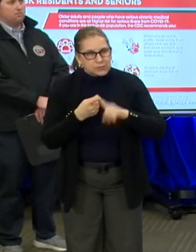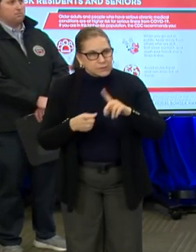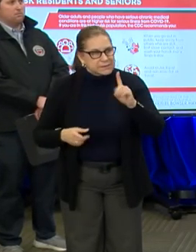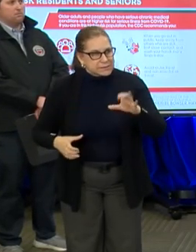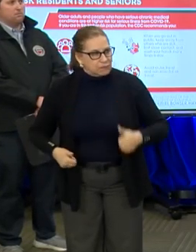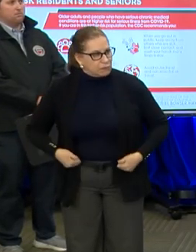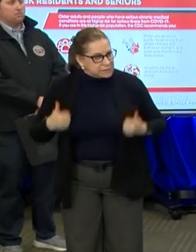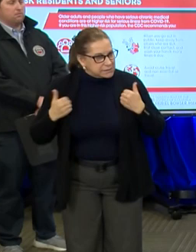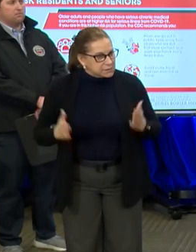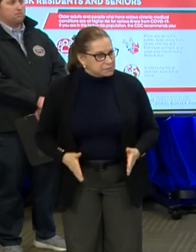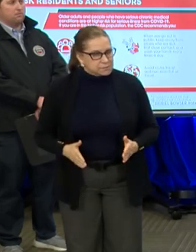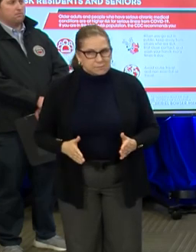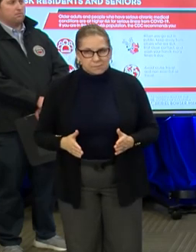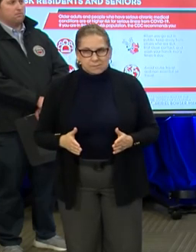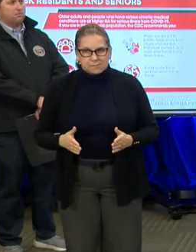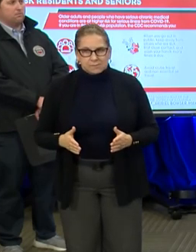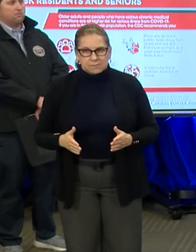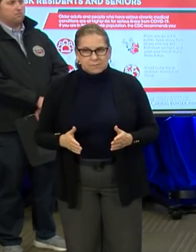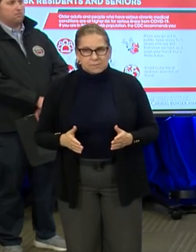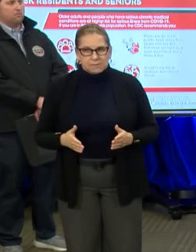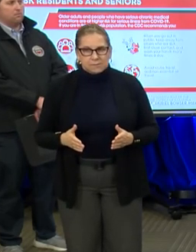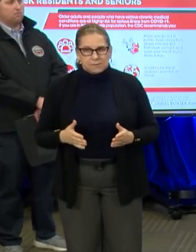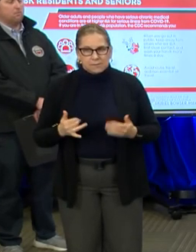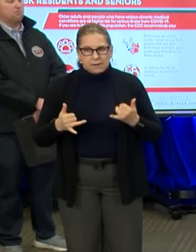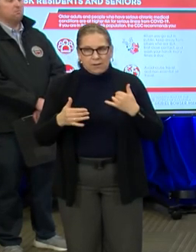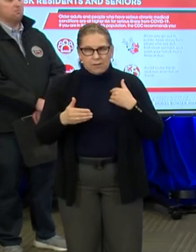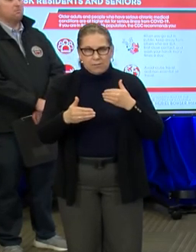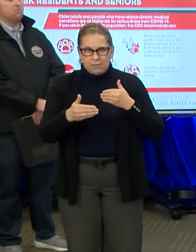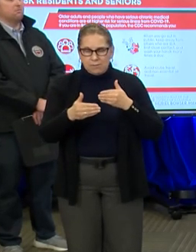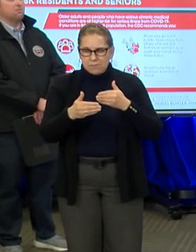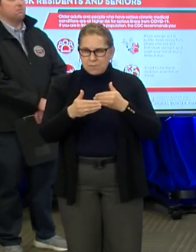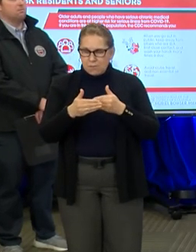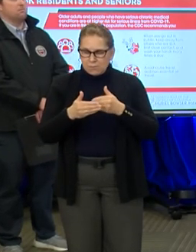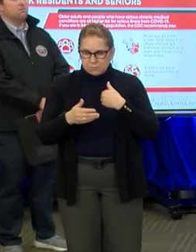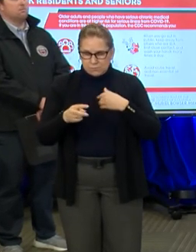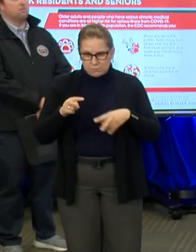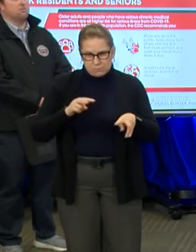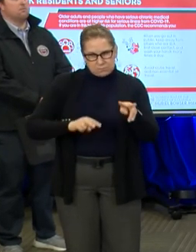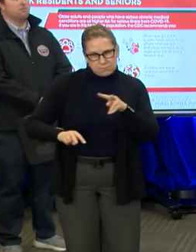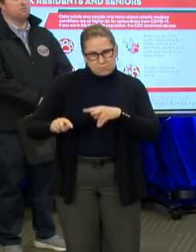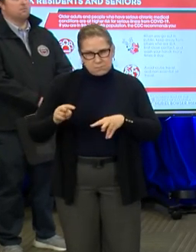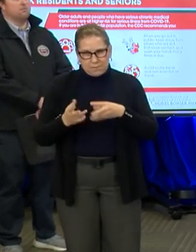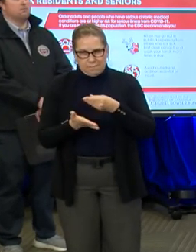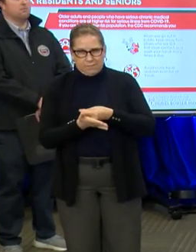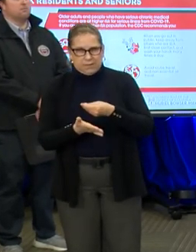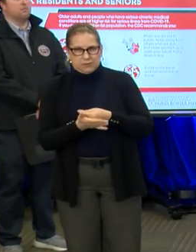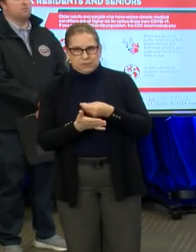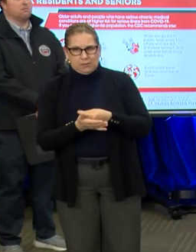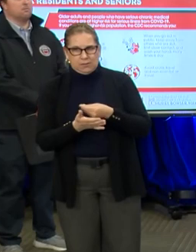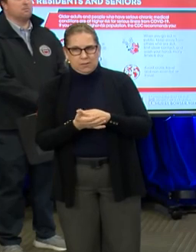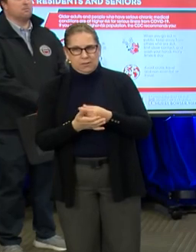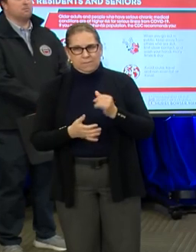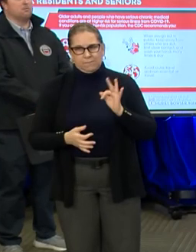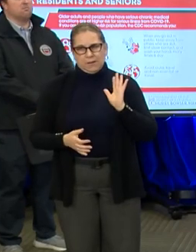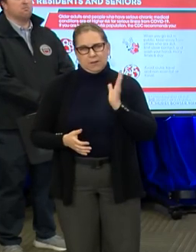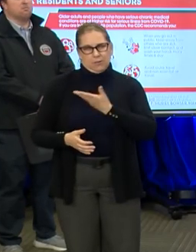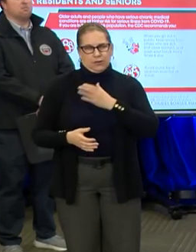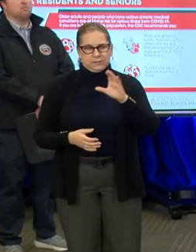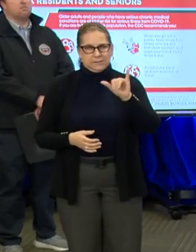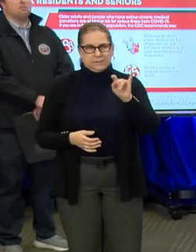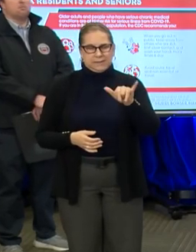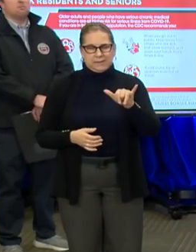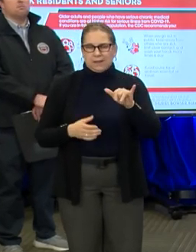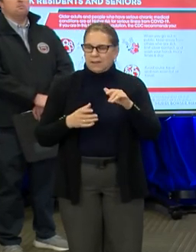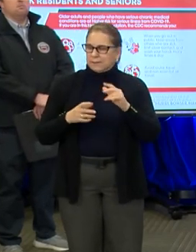So we are very closely watching the financial health of our city. Last question. Yes. From Amanda at the City